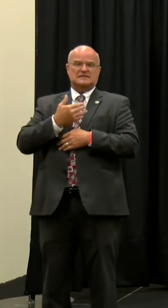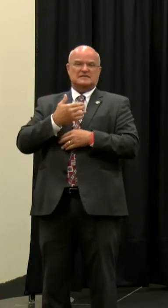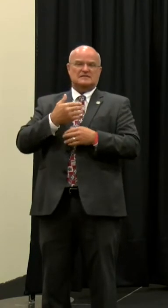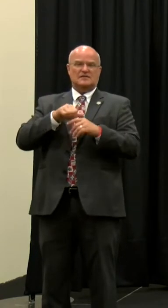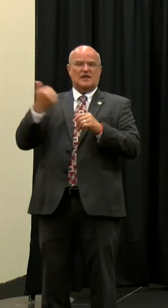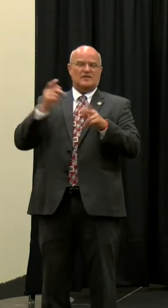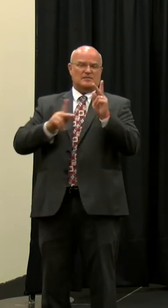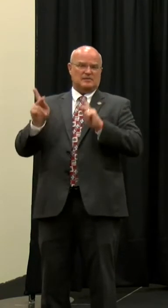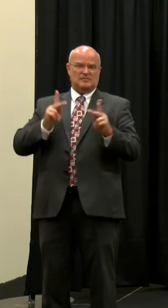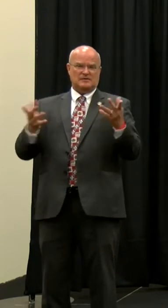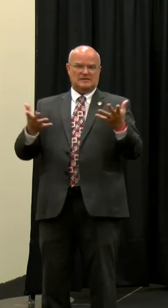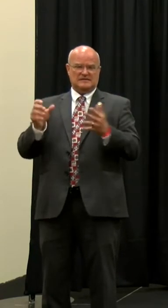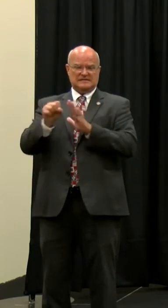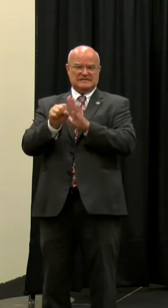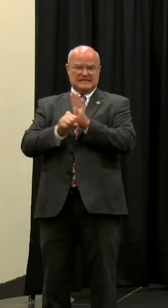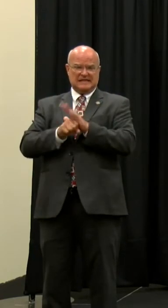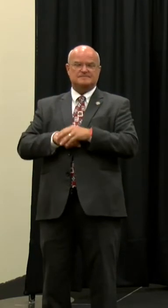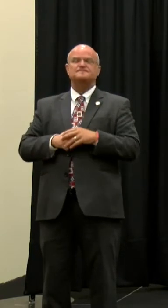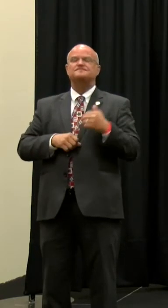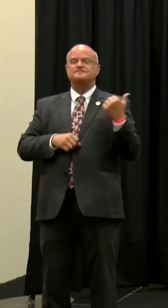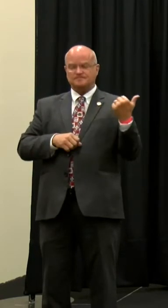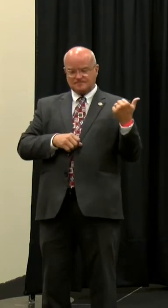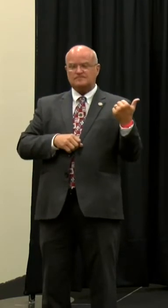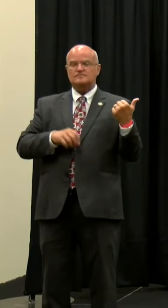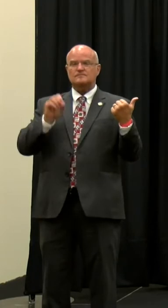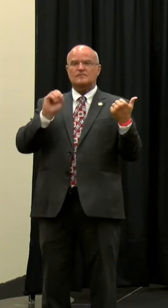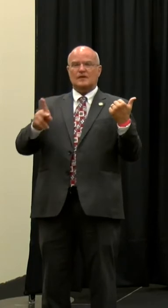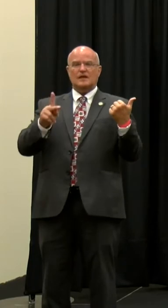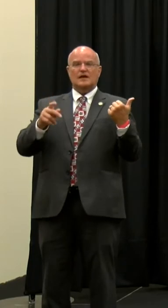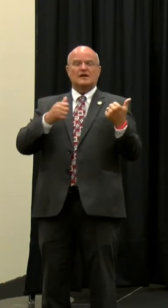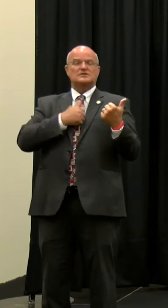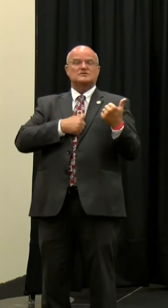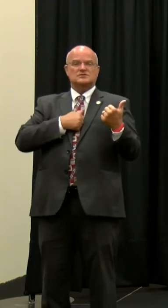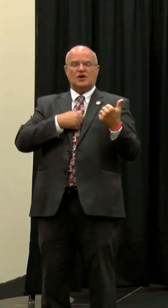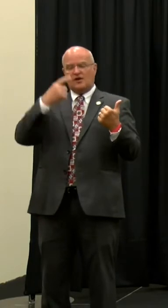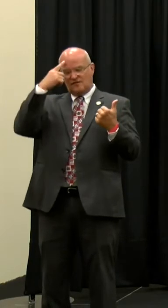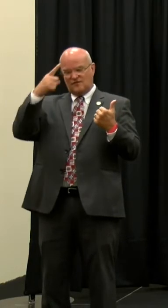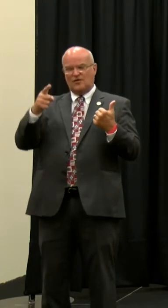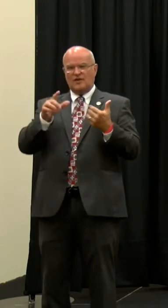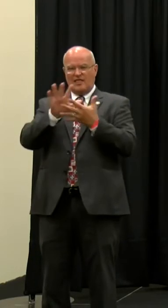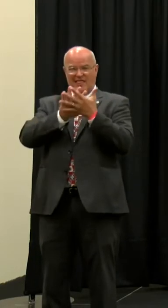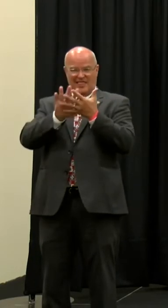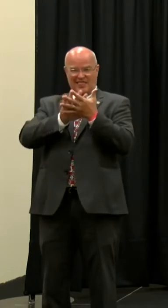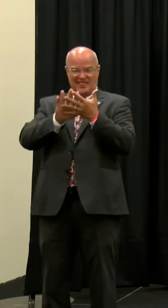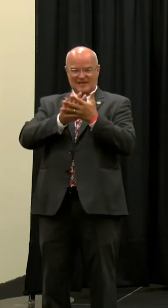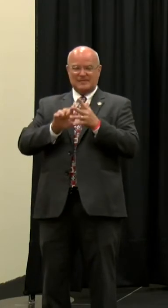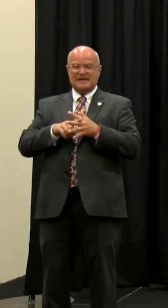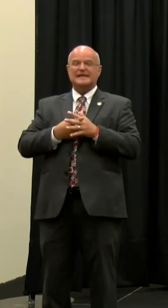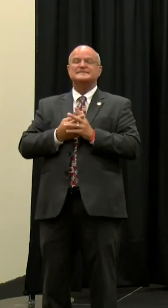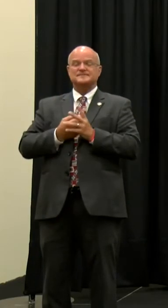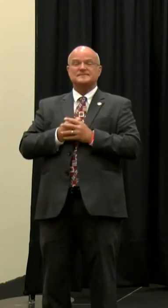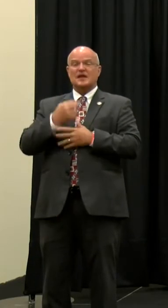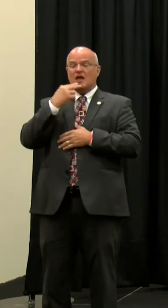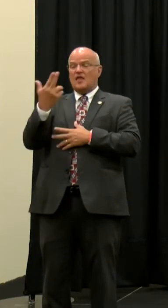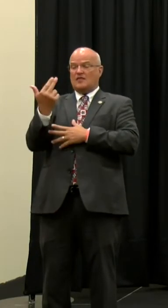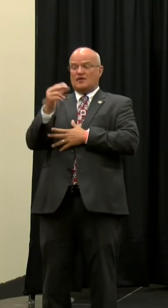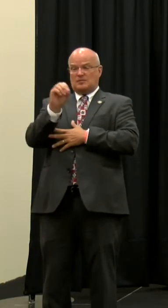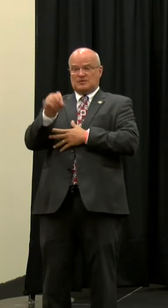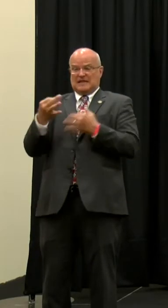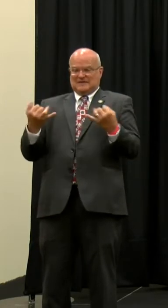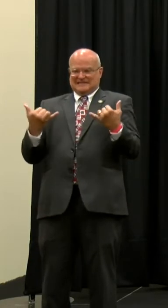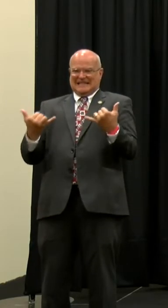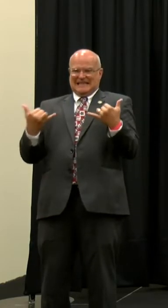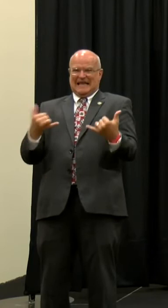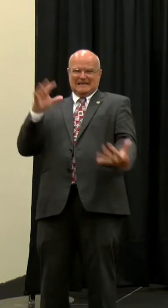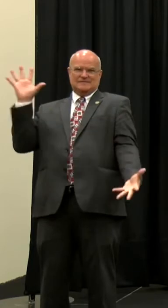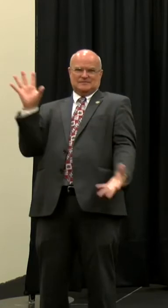the population, and so on? Sure. Thank you very much. I'm sorry for leaving that somewhat ambiguous at the beginning. It is 13% of